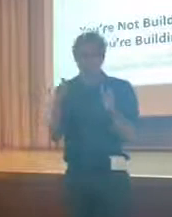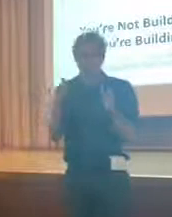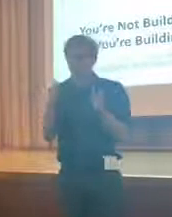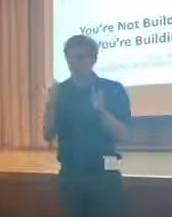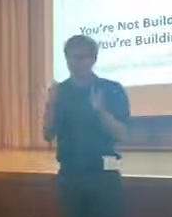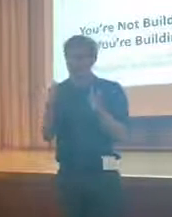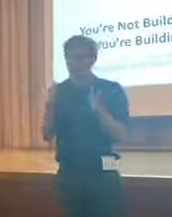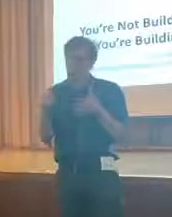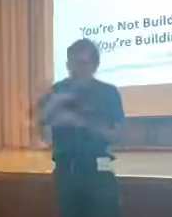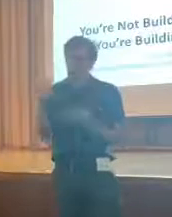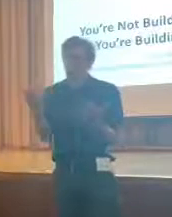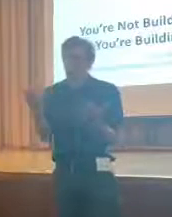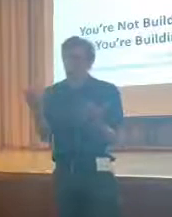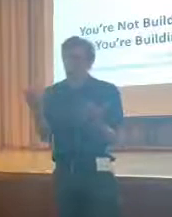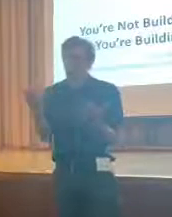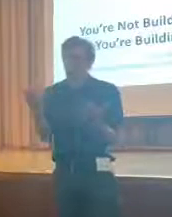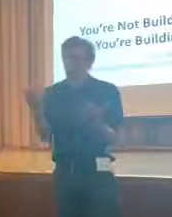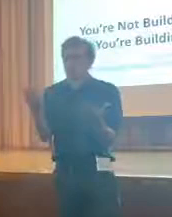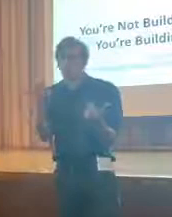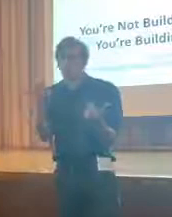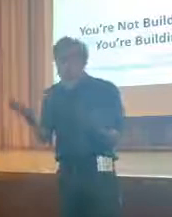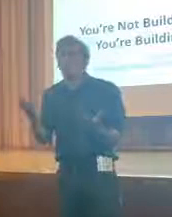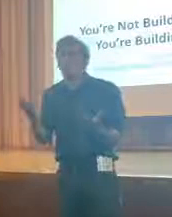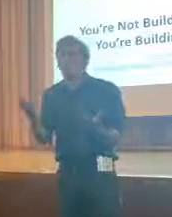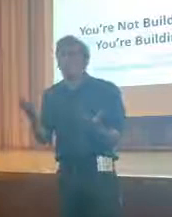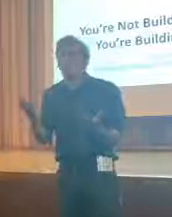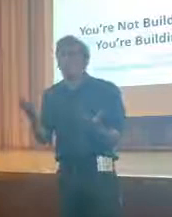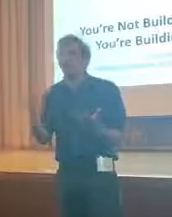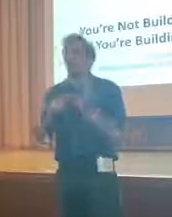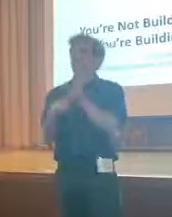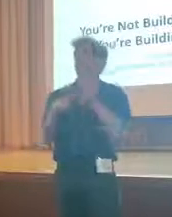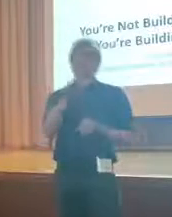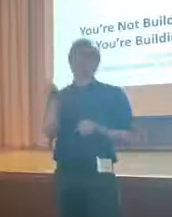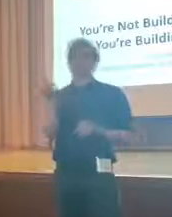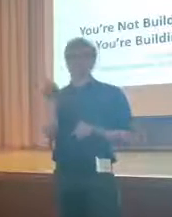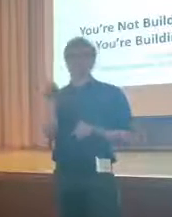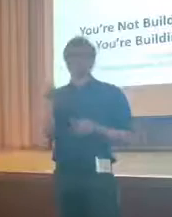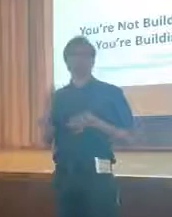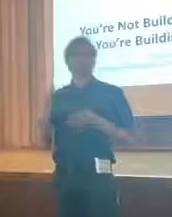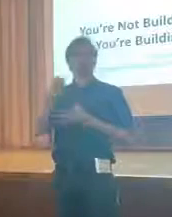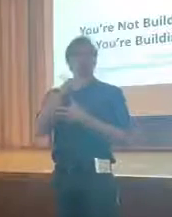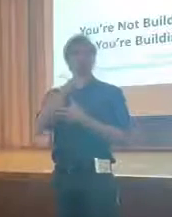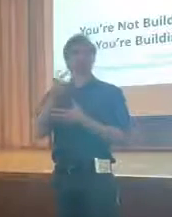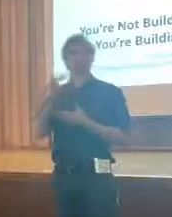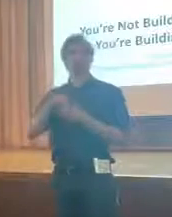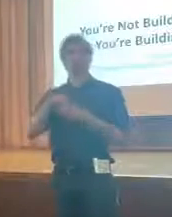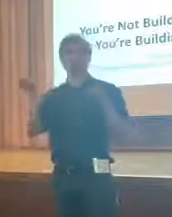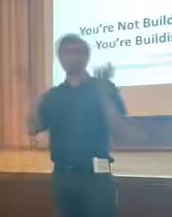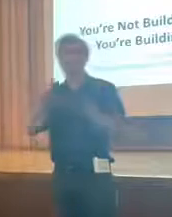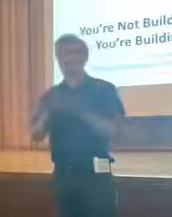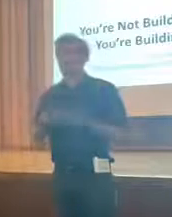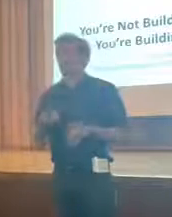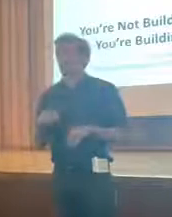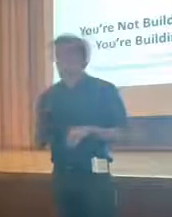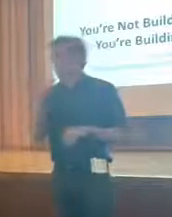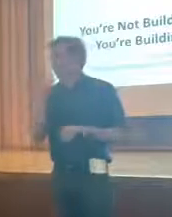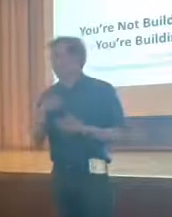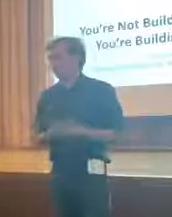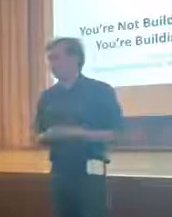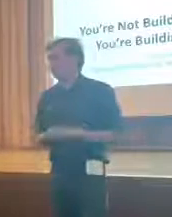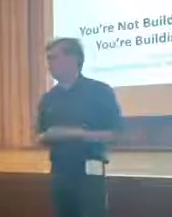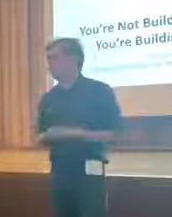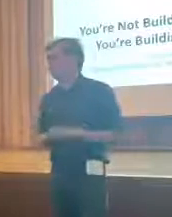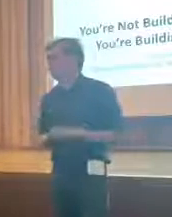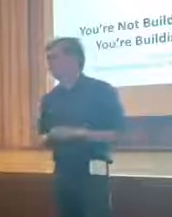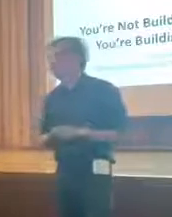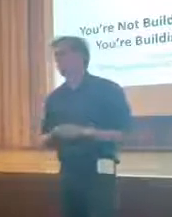So we really applaud you for being here. My job today is to try to convince you that